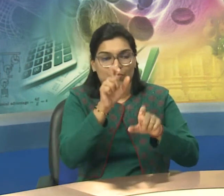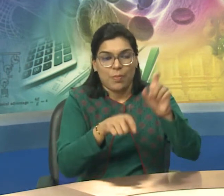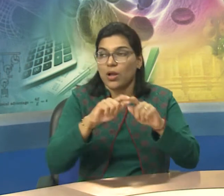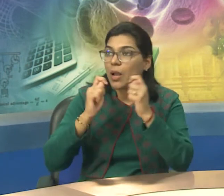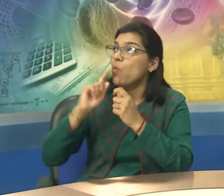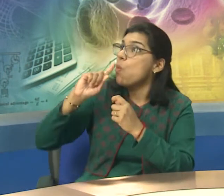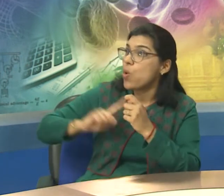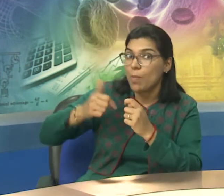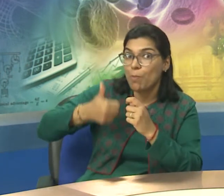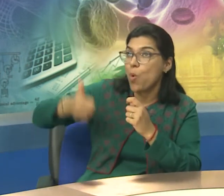non-core activities